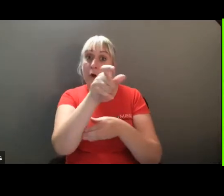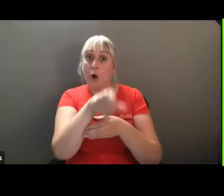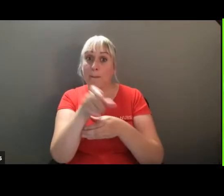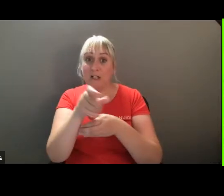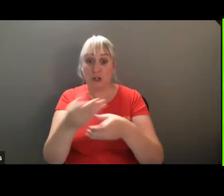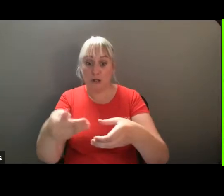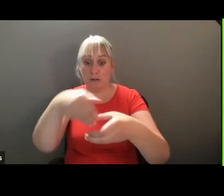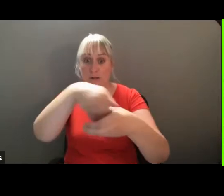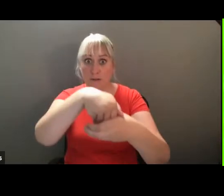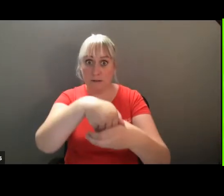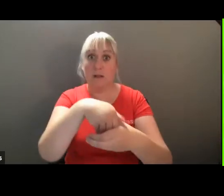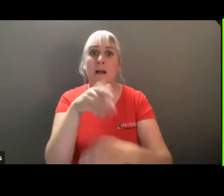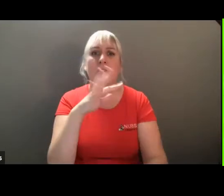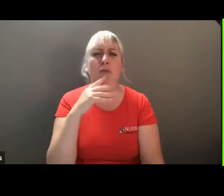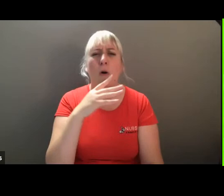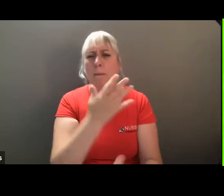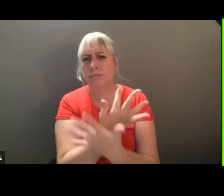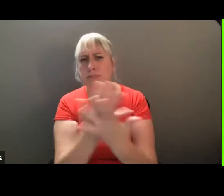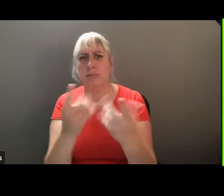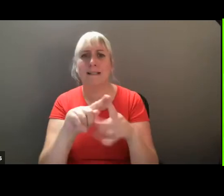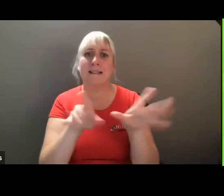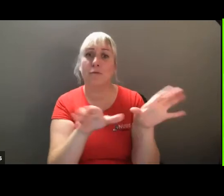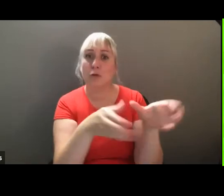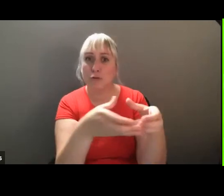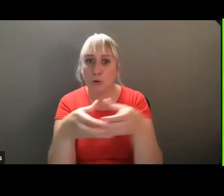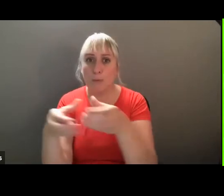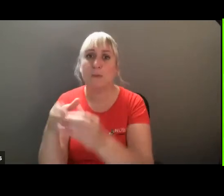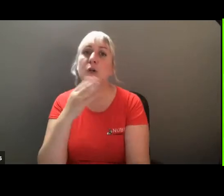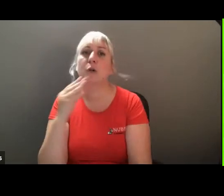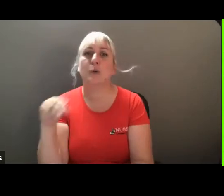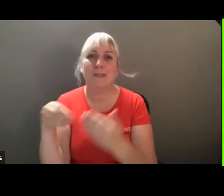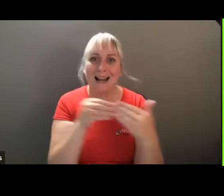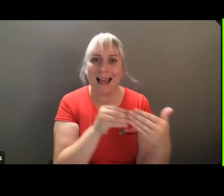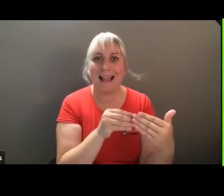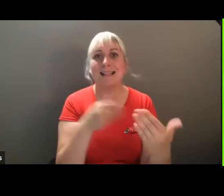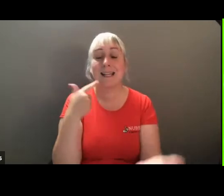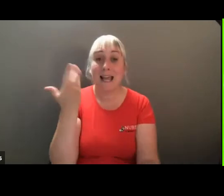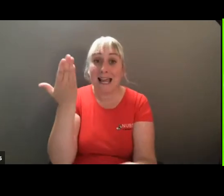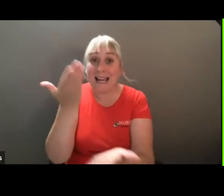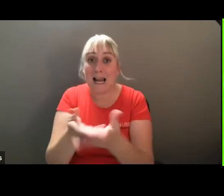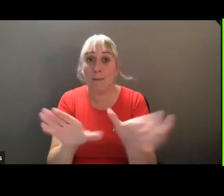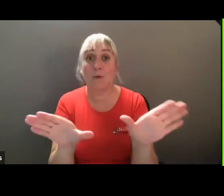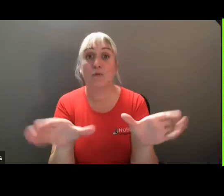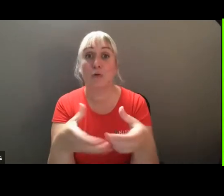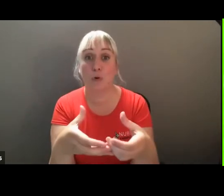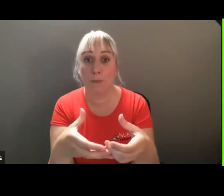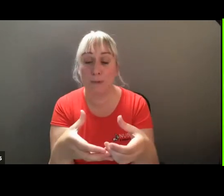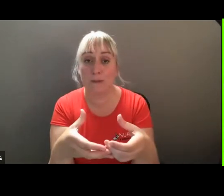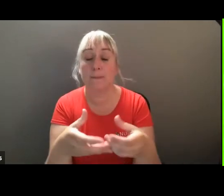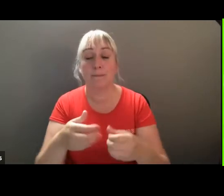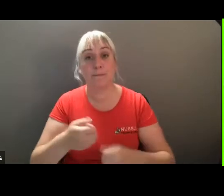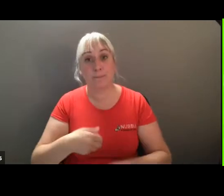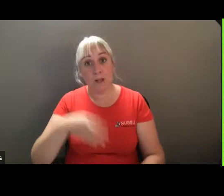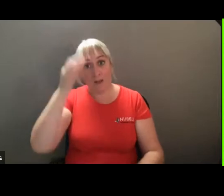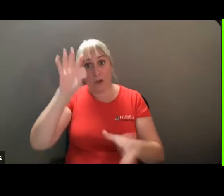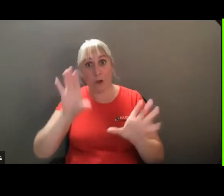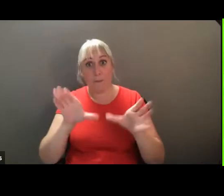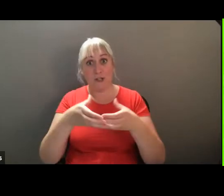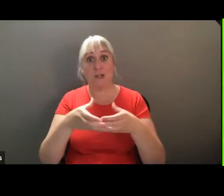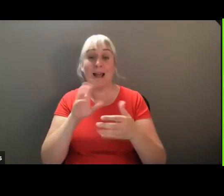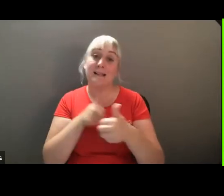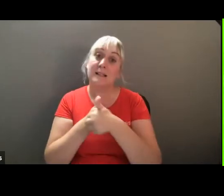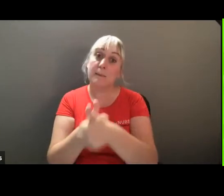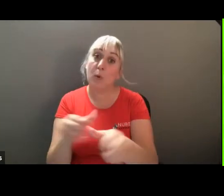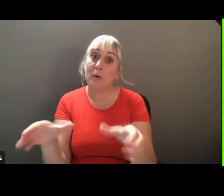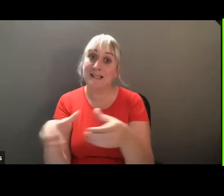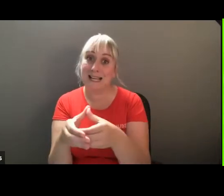claimant groups and deaf and disabled people's organisations. The Commission has a support team. You've already met Kate, and